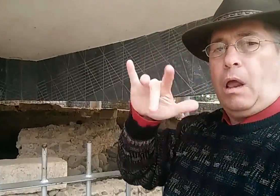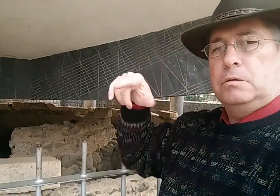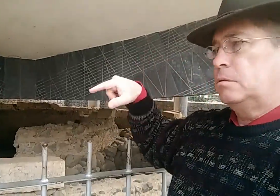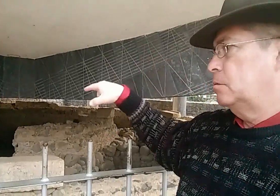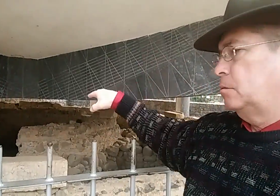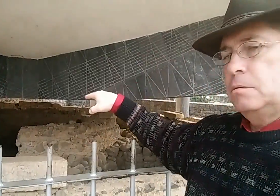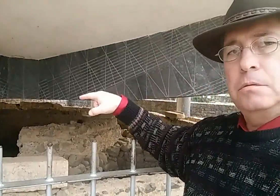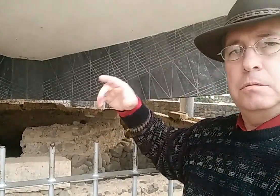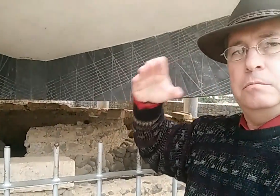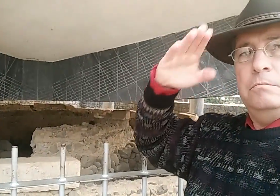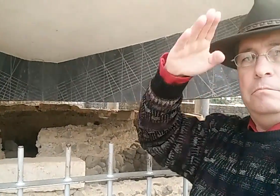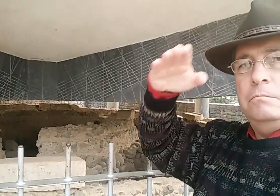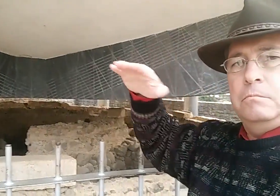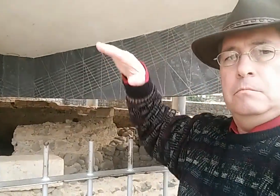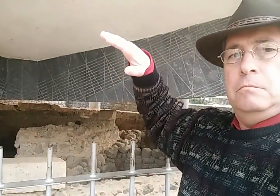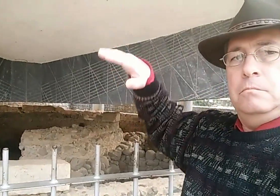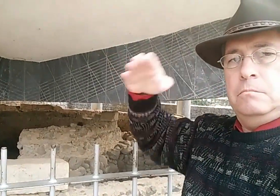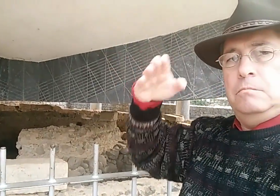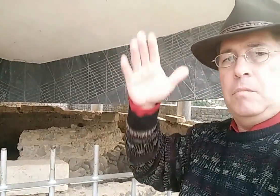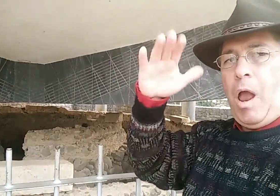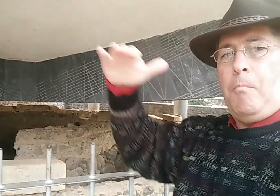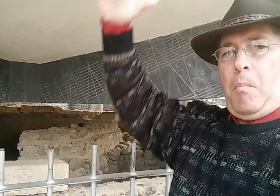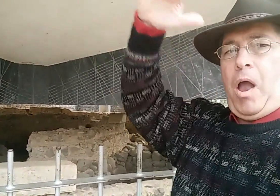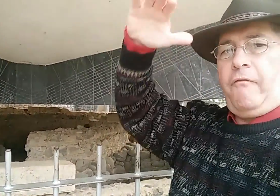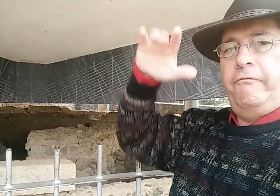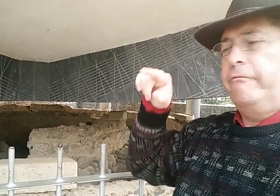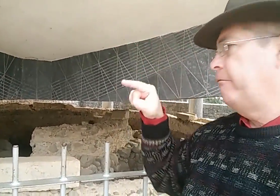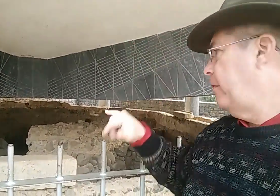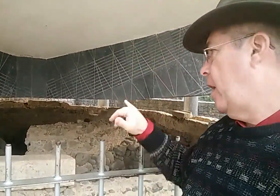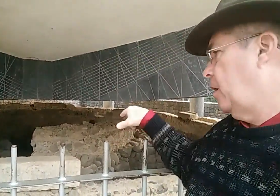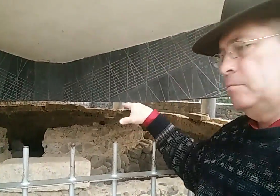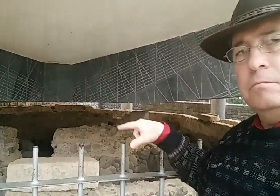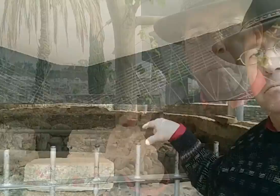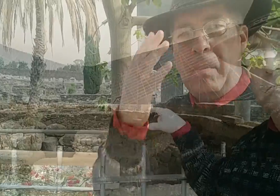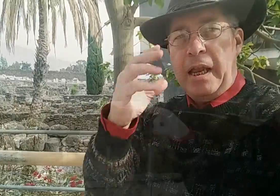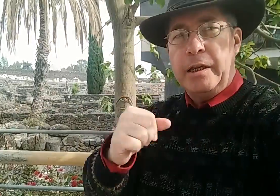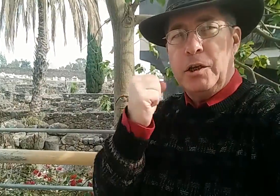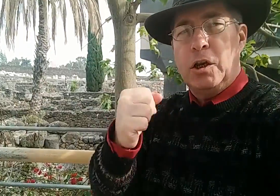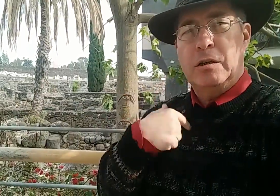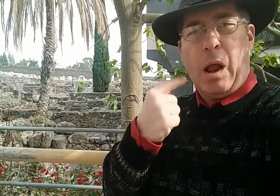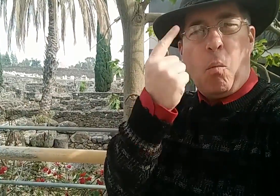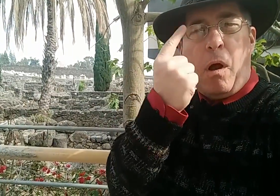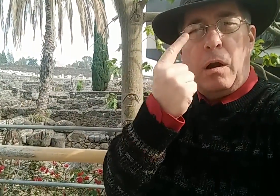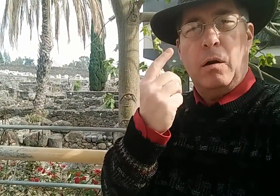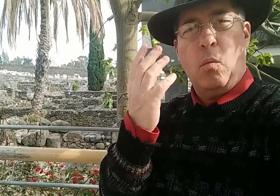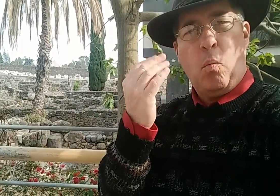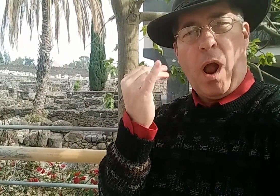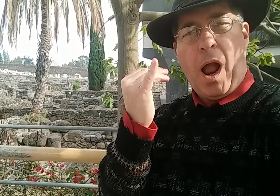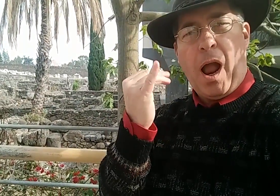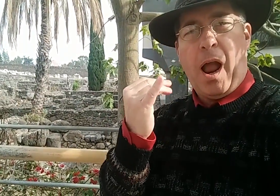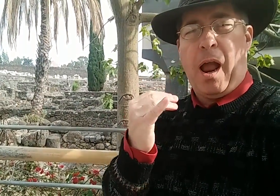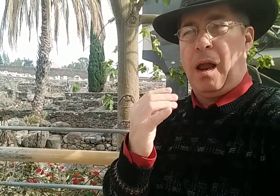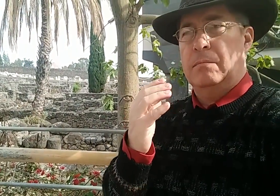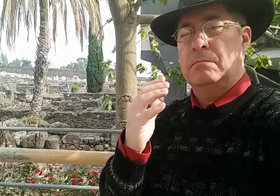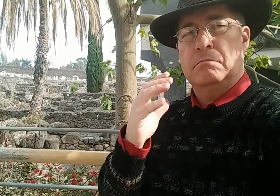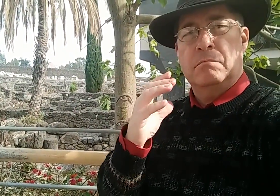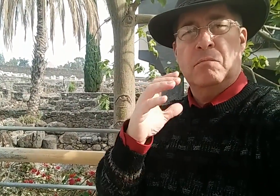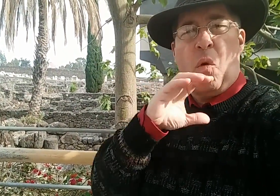that it's not, it doesn't touch the ruins down here. For many years, I wondered why